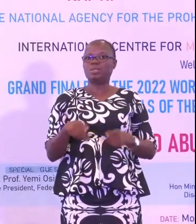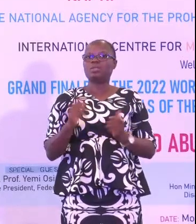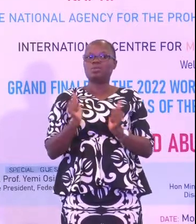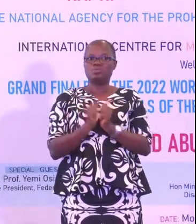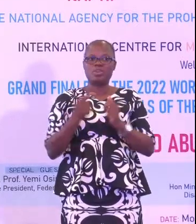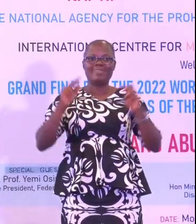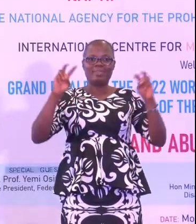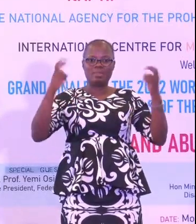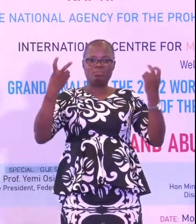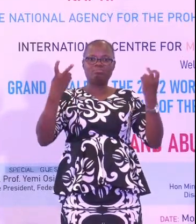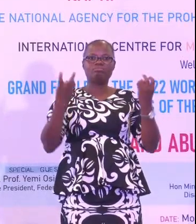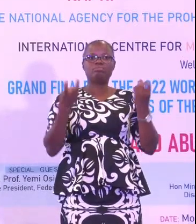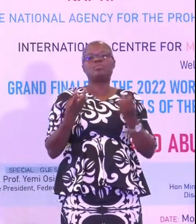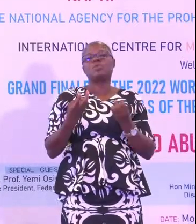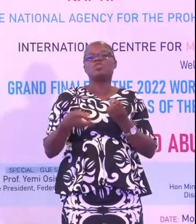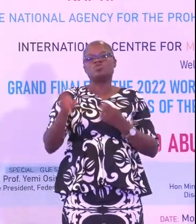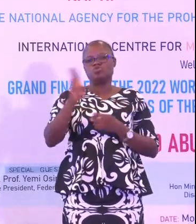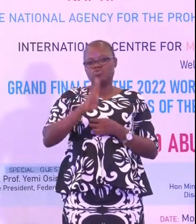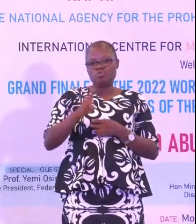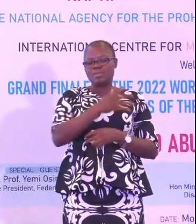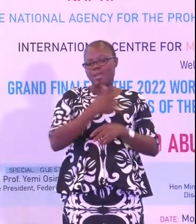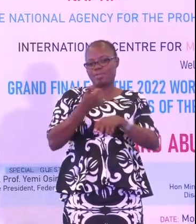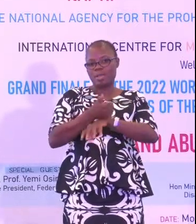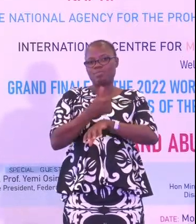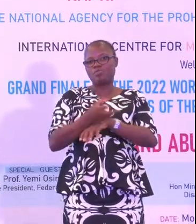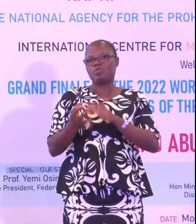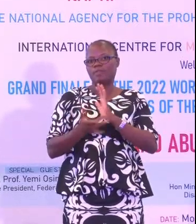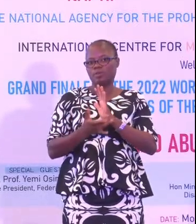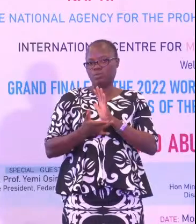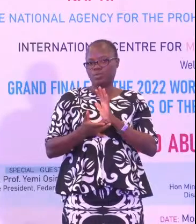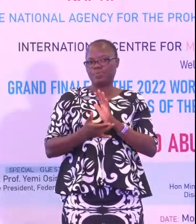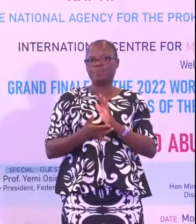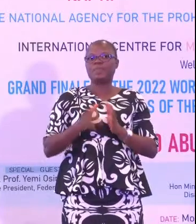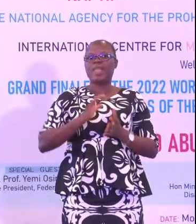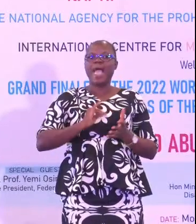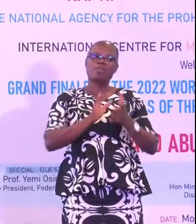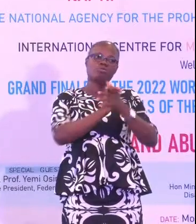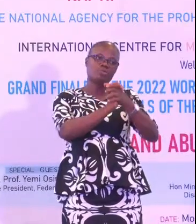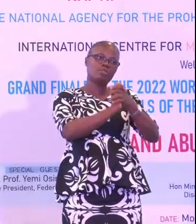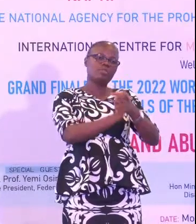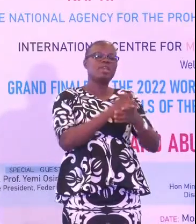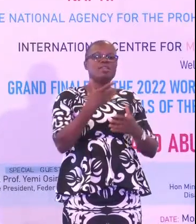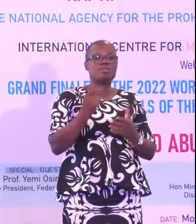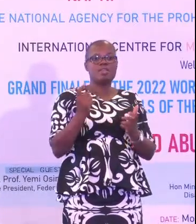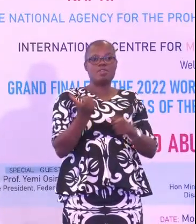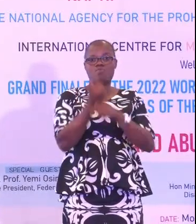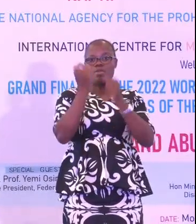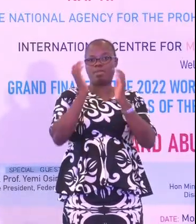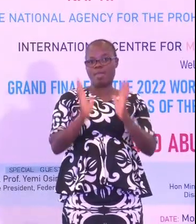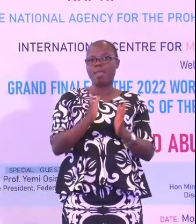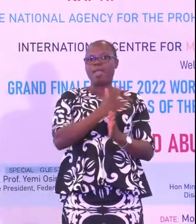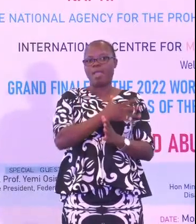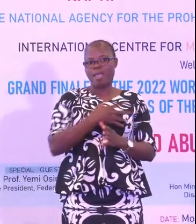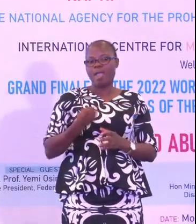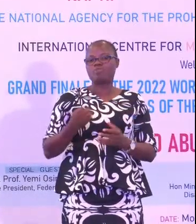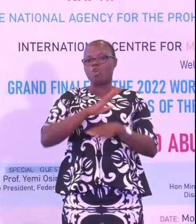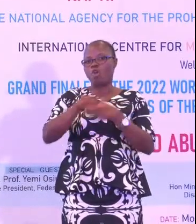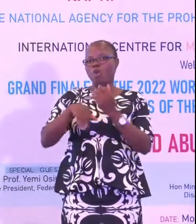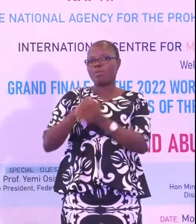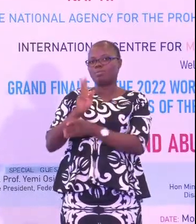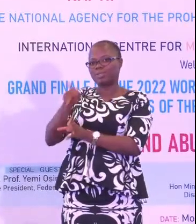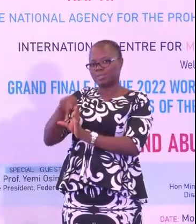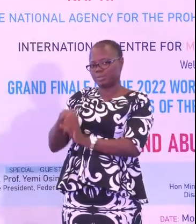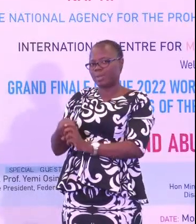the theme Use and Abuse of Technology. I congratulate the winners and all